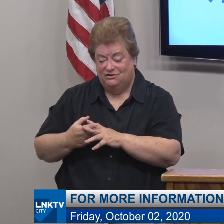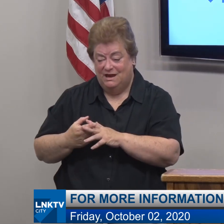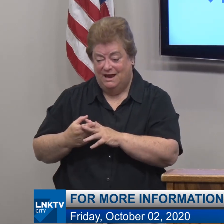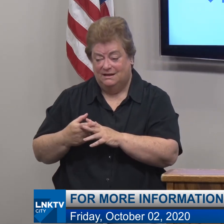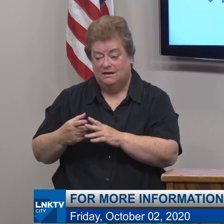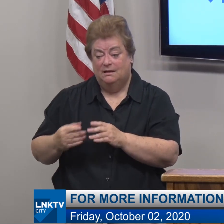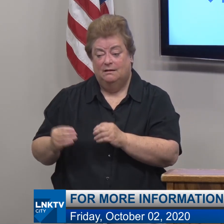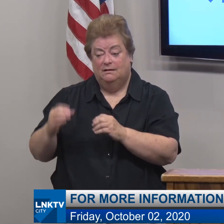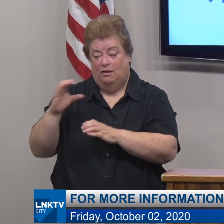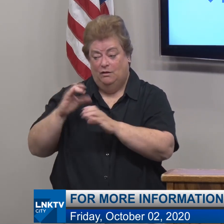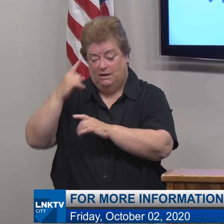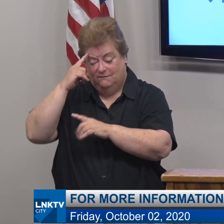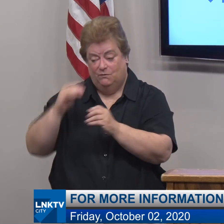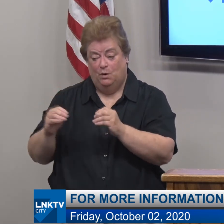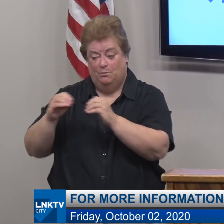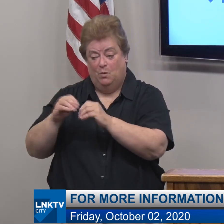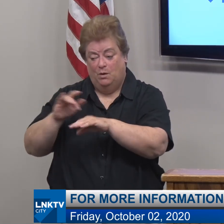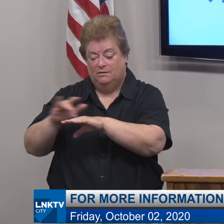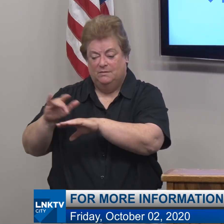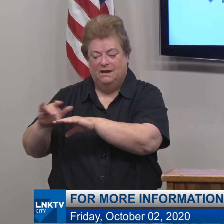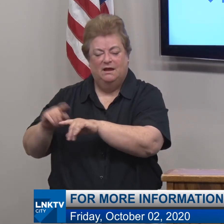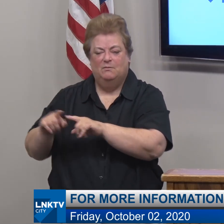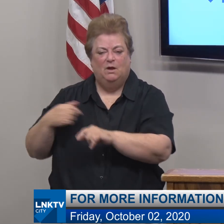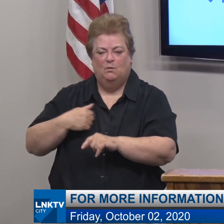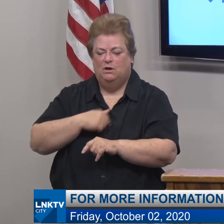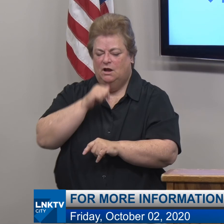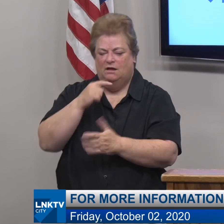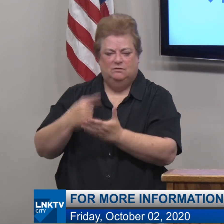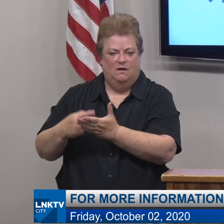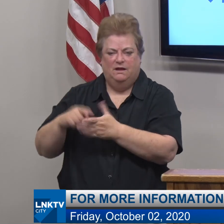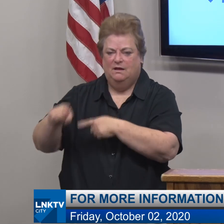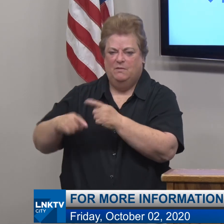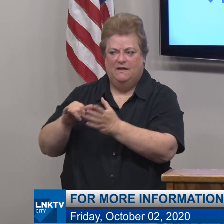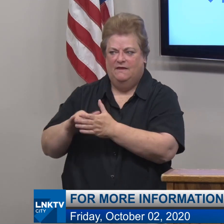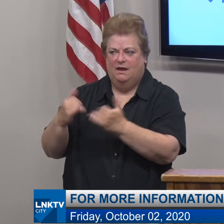not something that's being discussed right now, Bill.